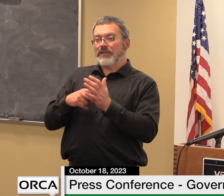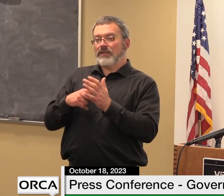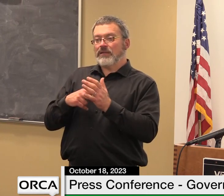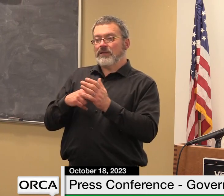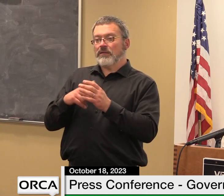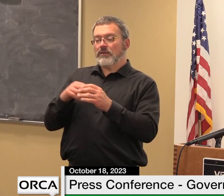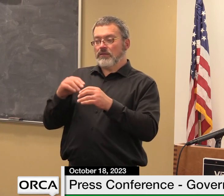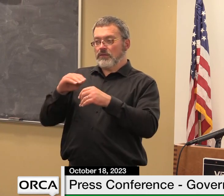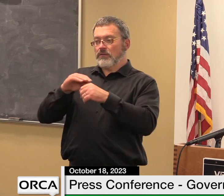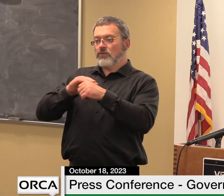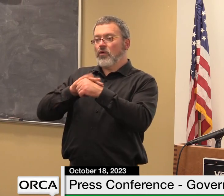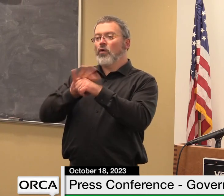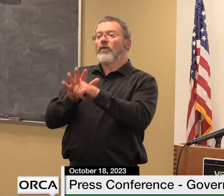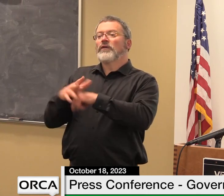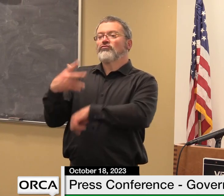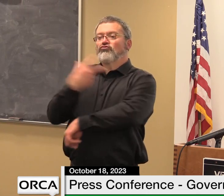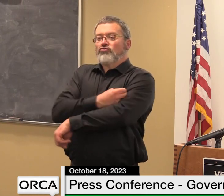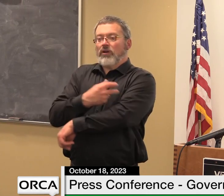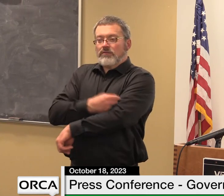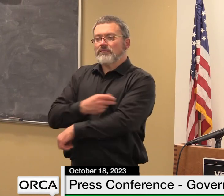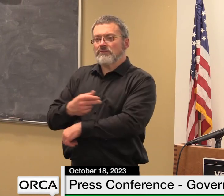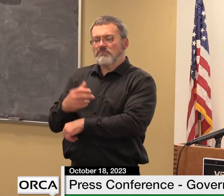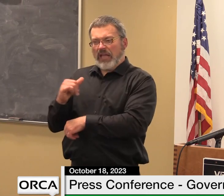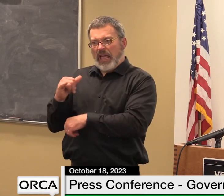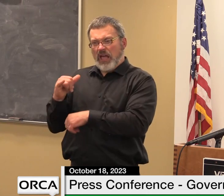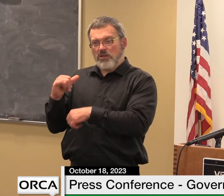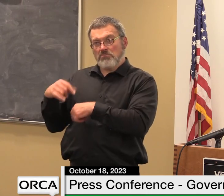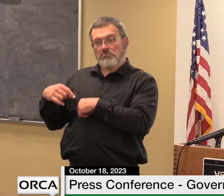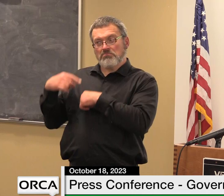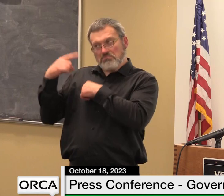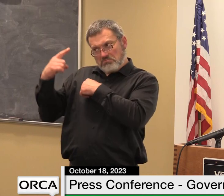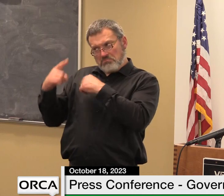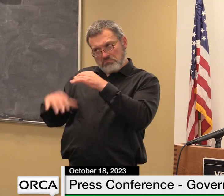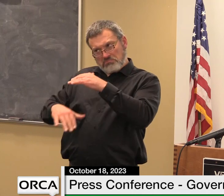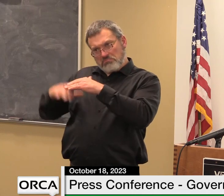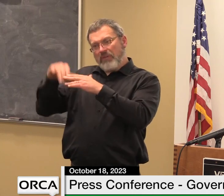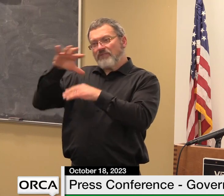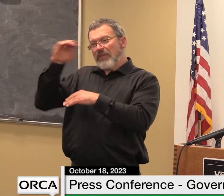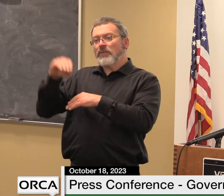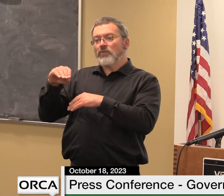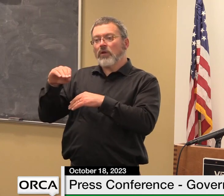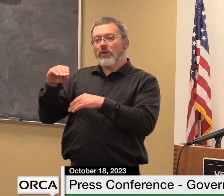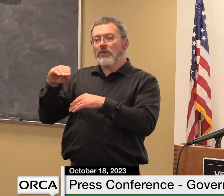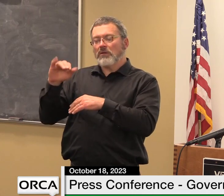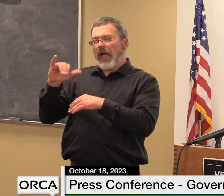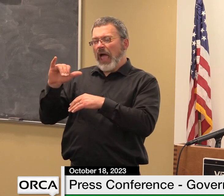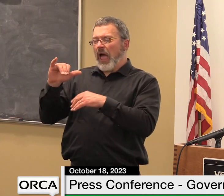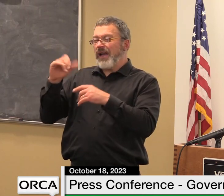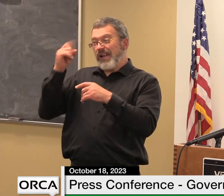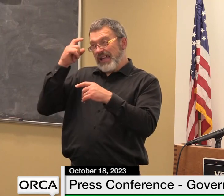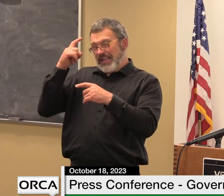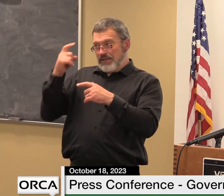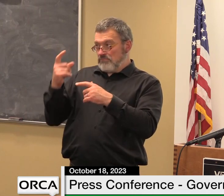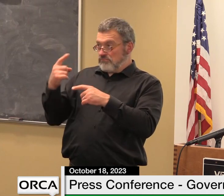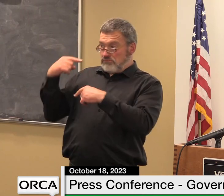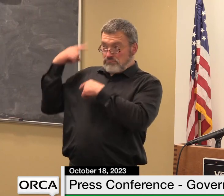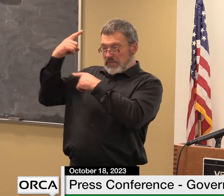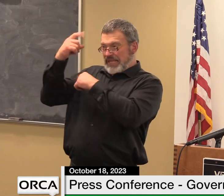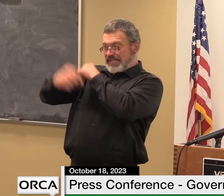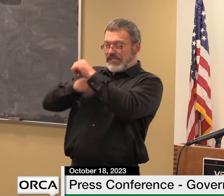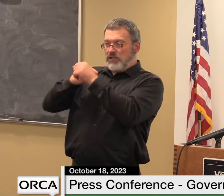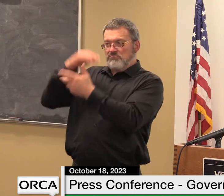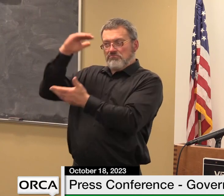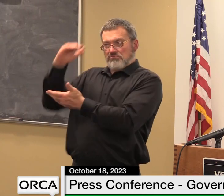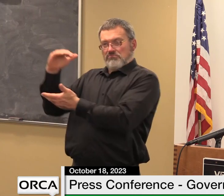booster this year, given that they feel that the risks are not as great as they were during the pandemic. I know